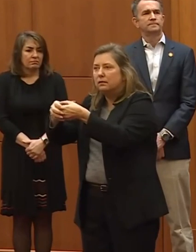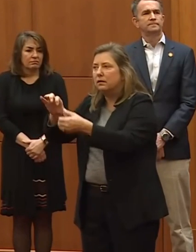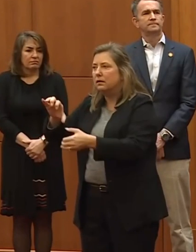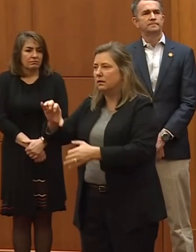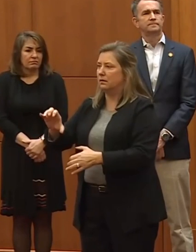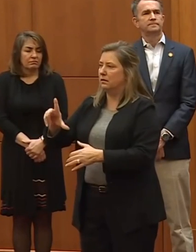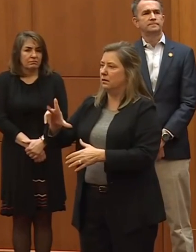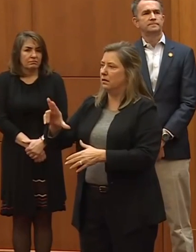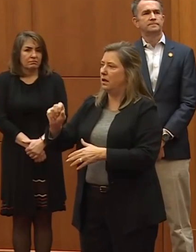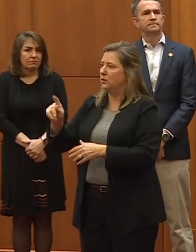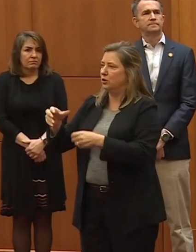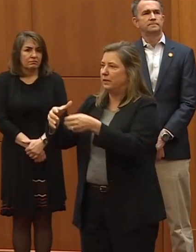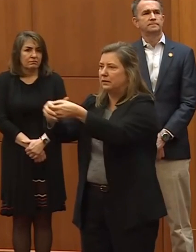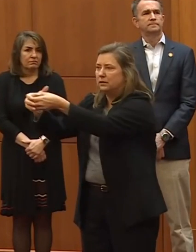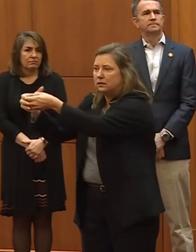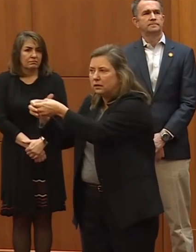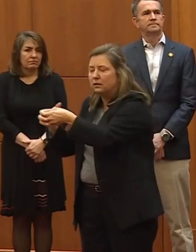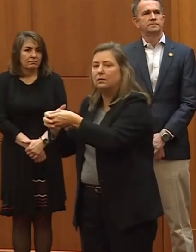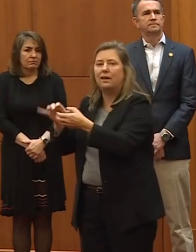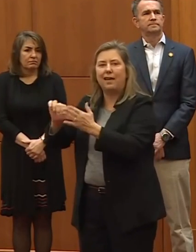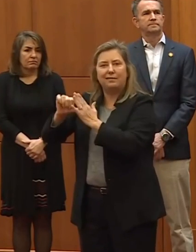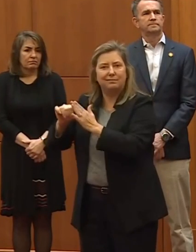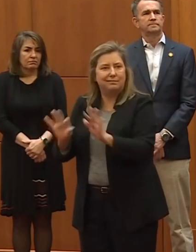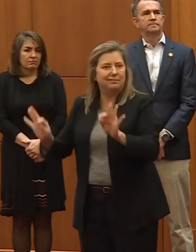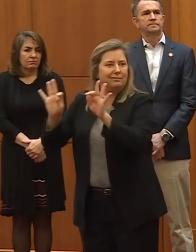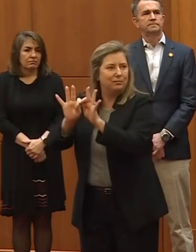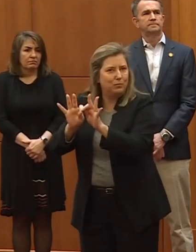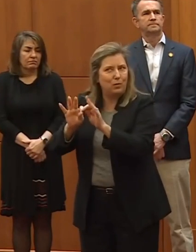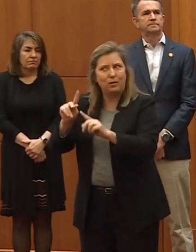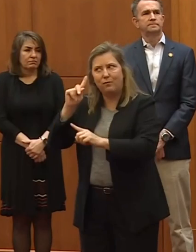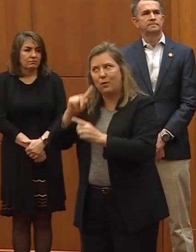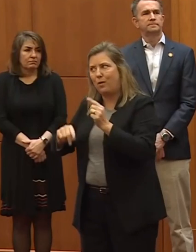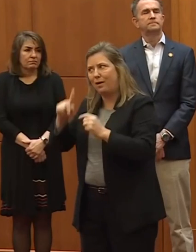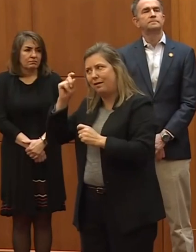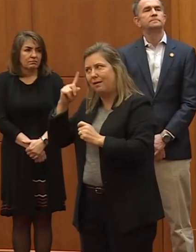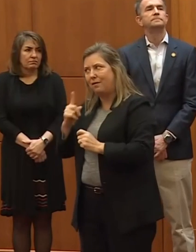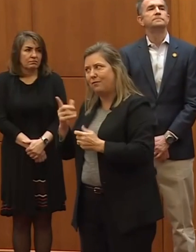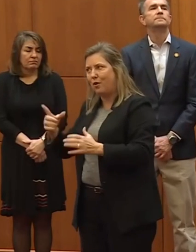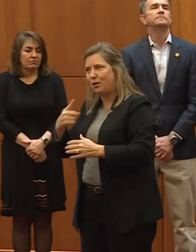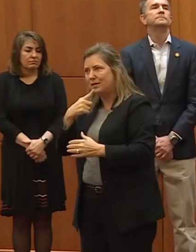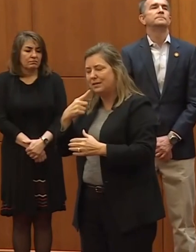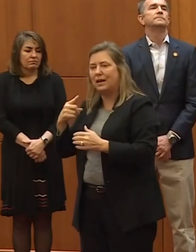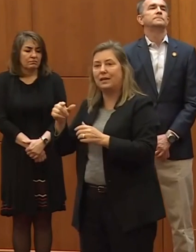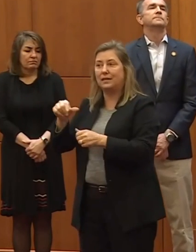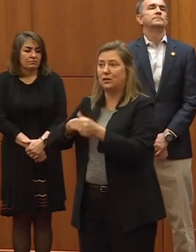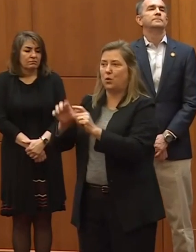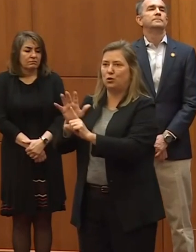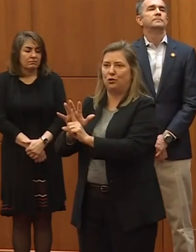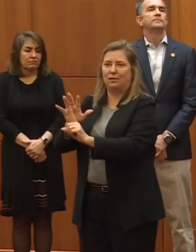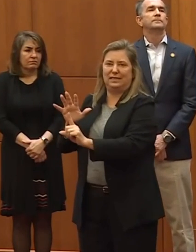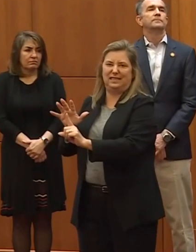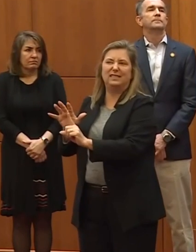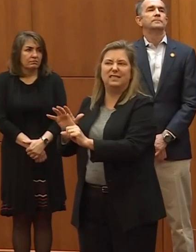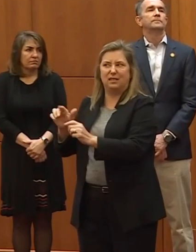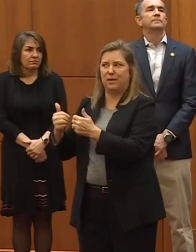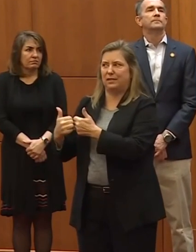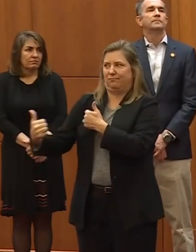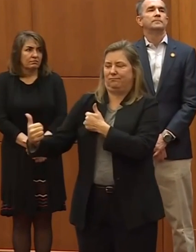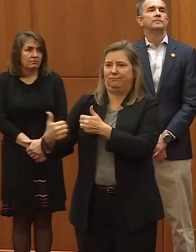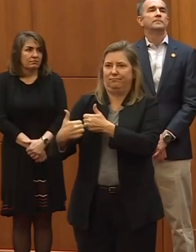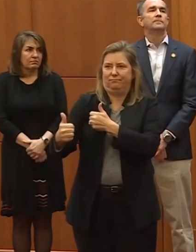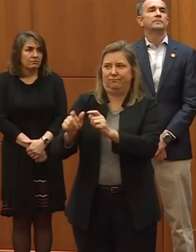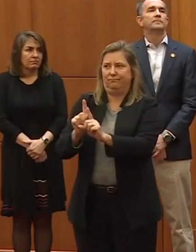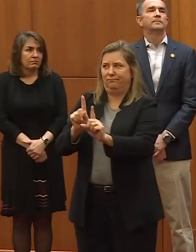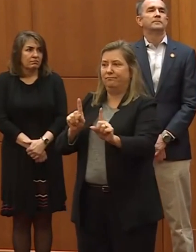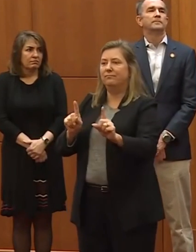the importance of what the governor has talked about already, which is the social distancing. I would like to say also